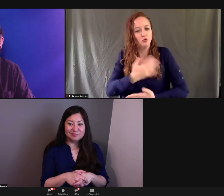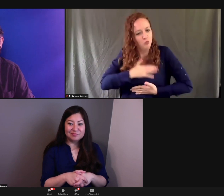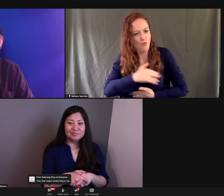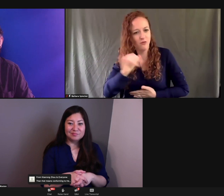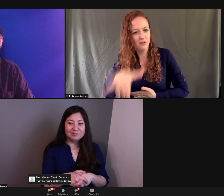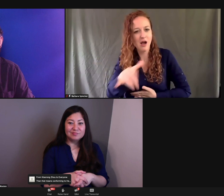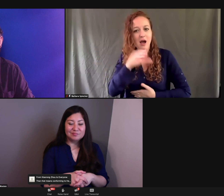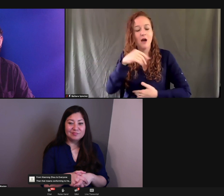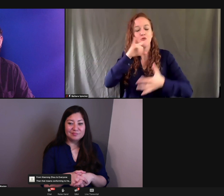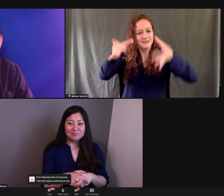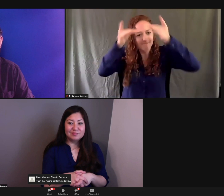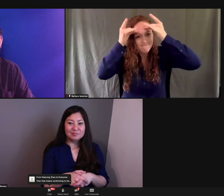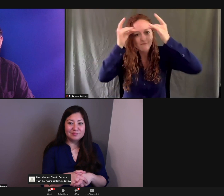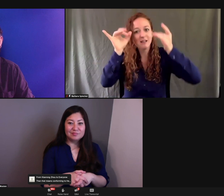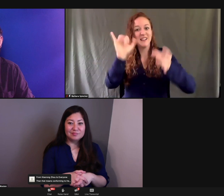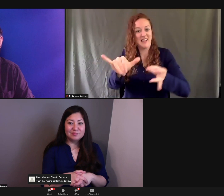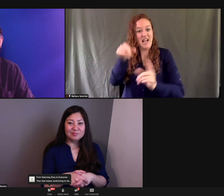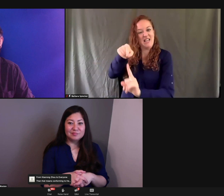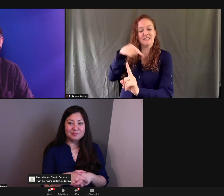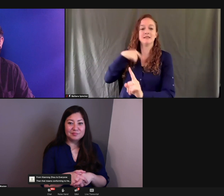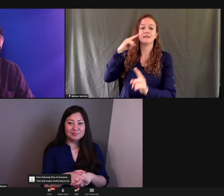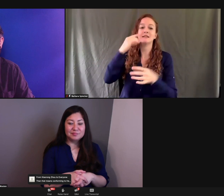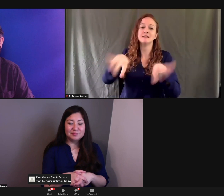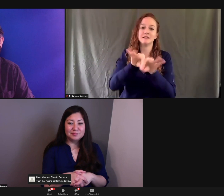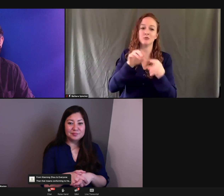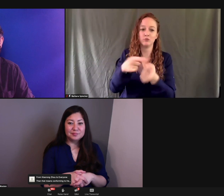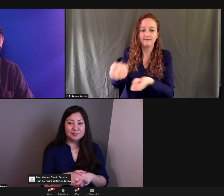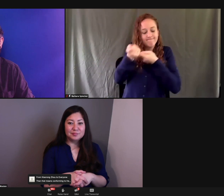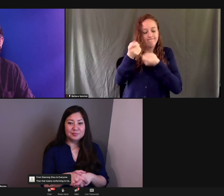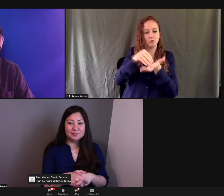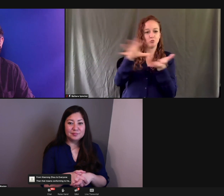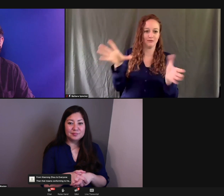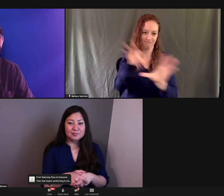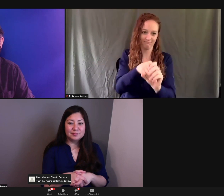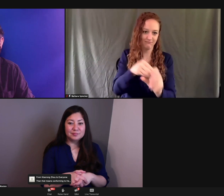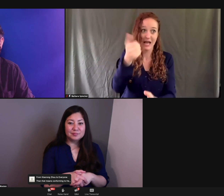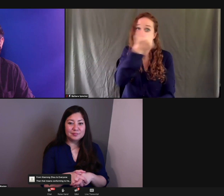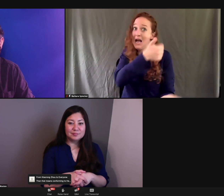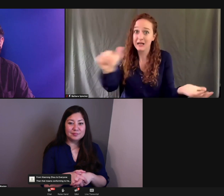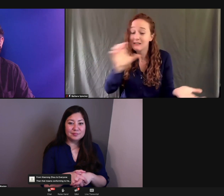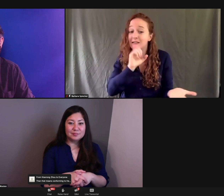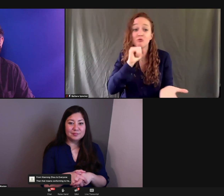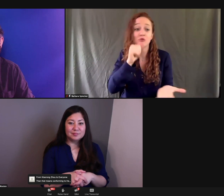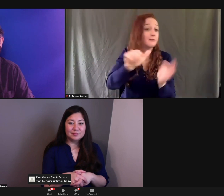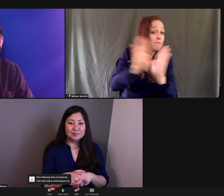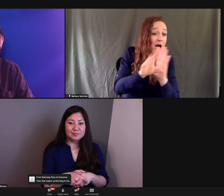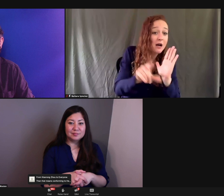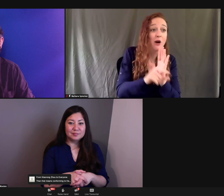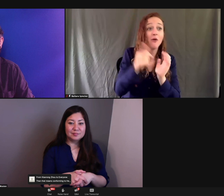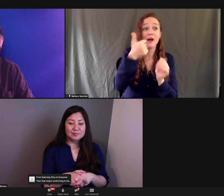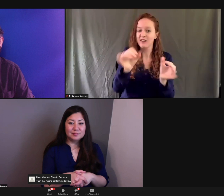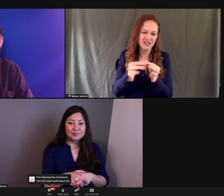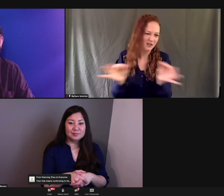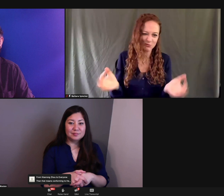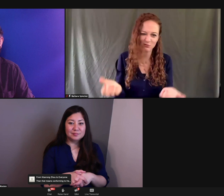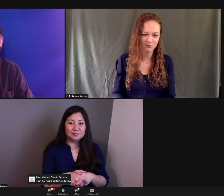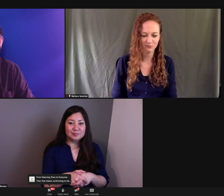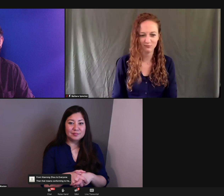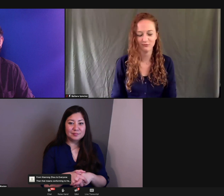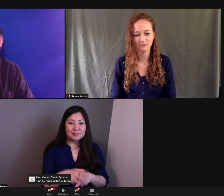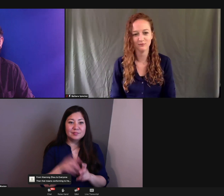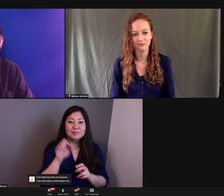questions. Or for us, we'd say STEM is hard. People think it's